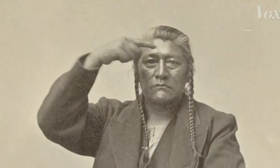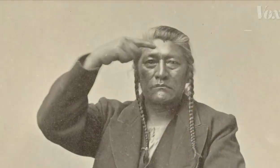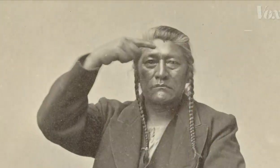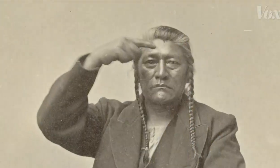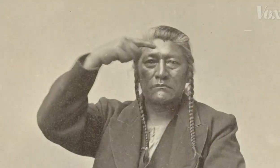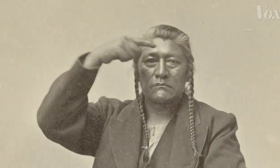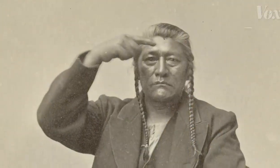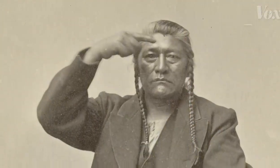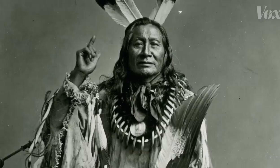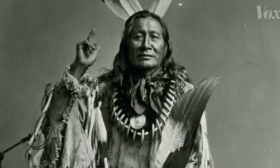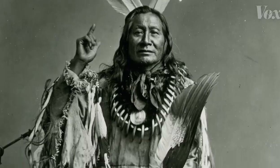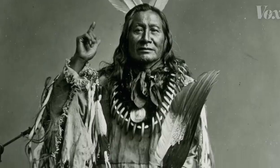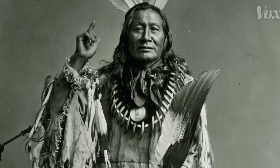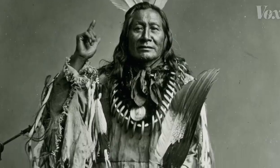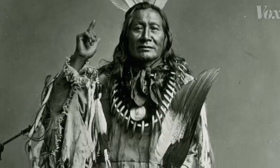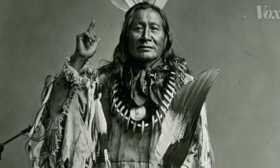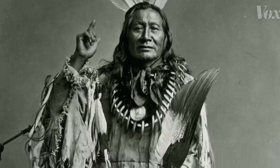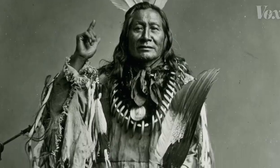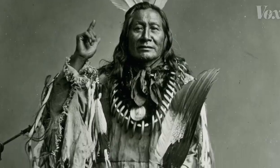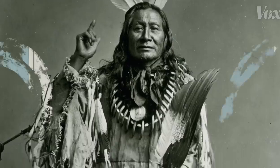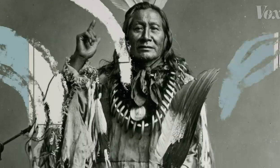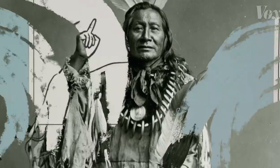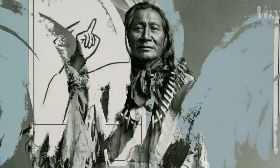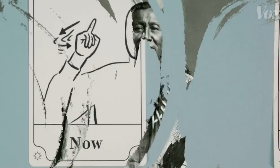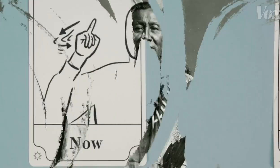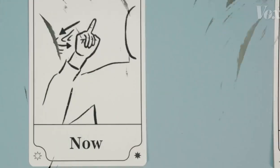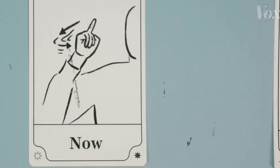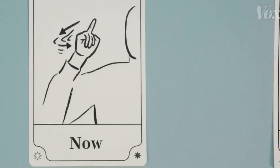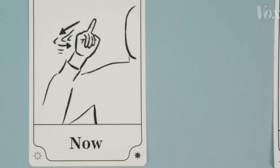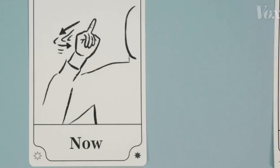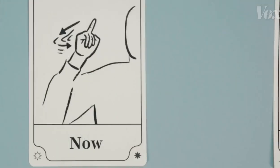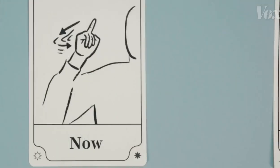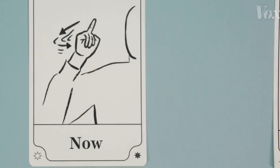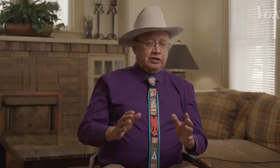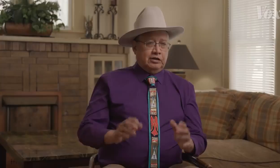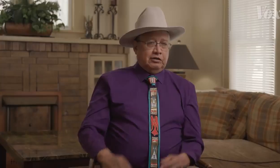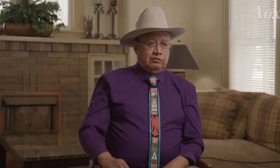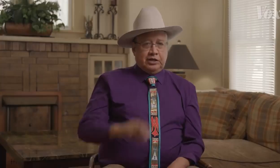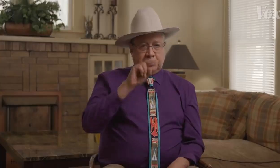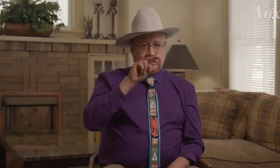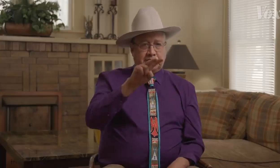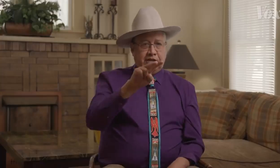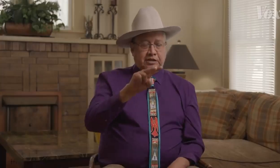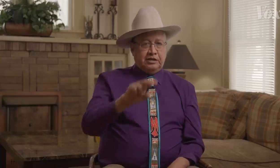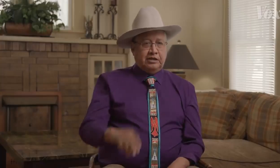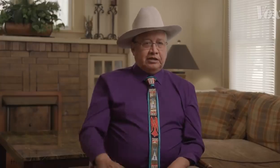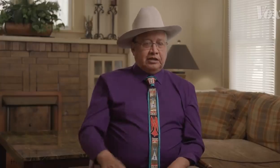history. We not only can hear a native language, we can do it, we can see it, and